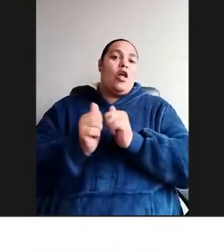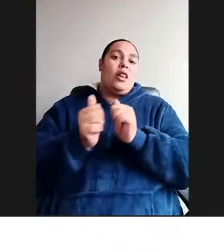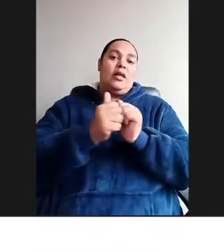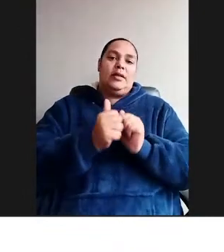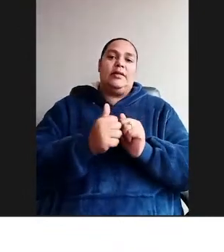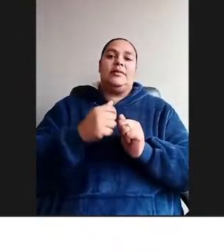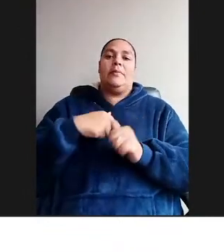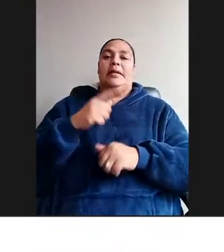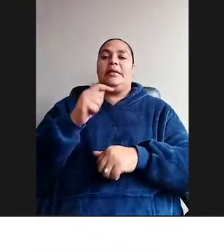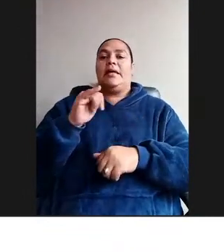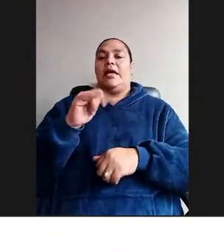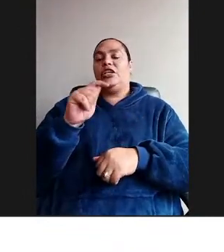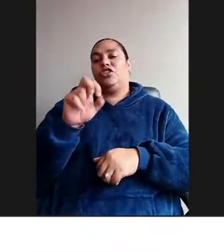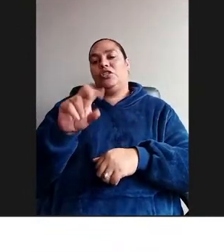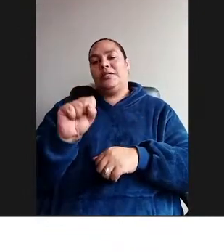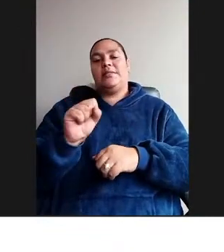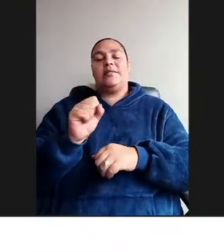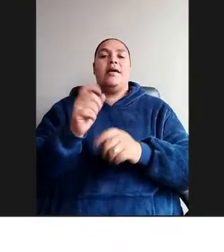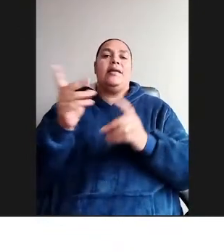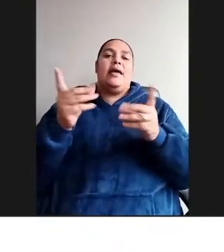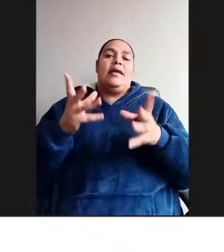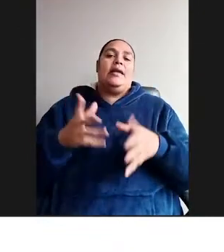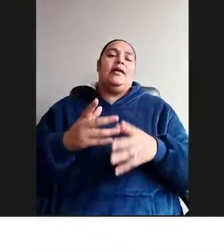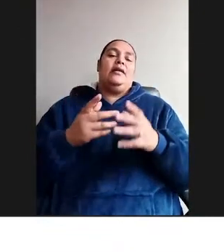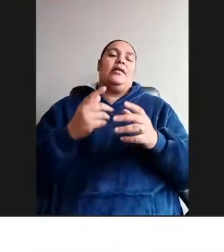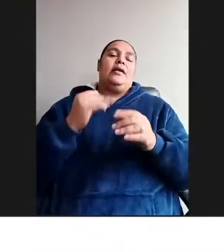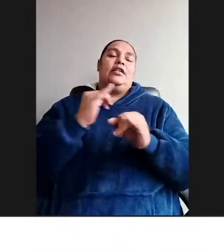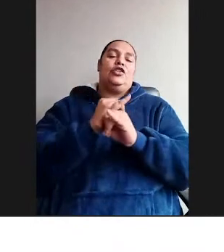Titus, Director, Institutional Enablement.